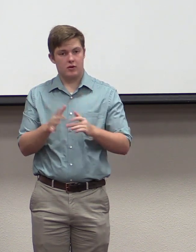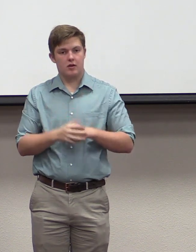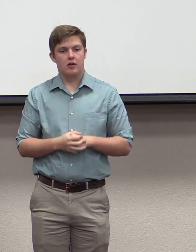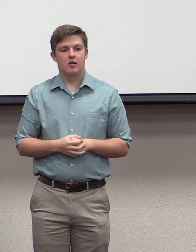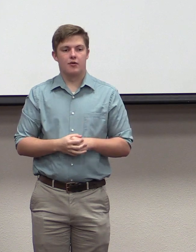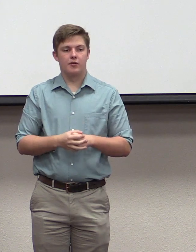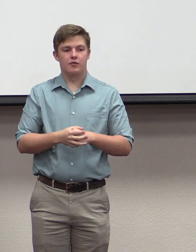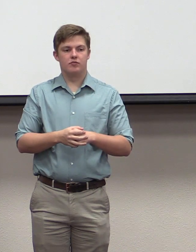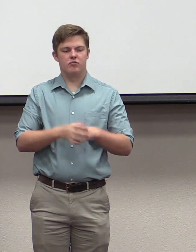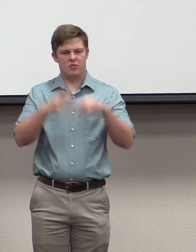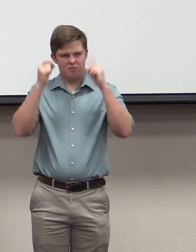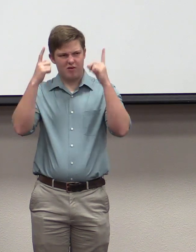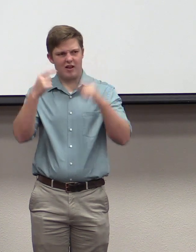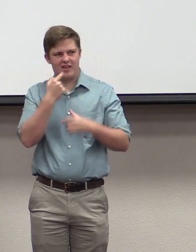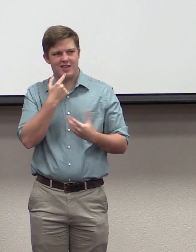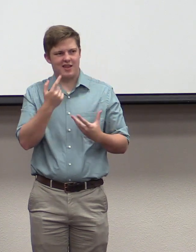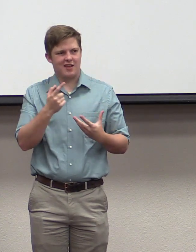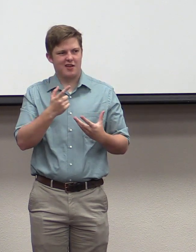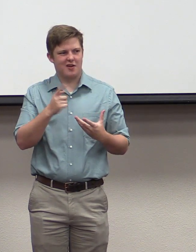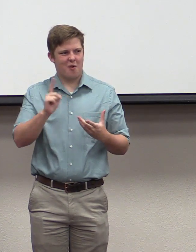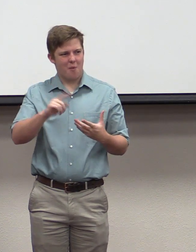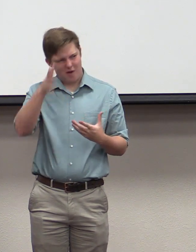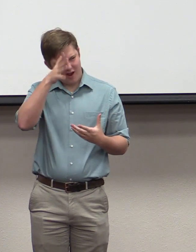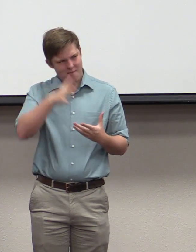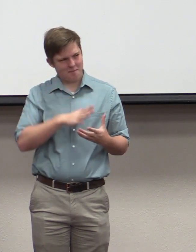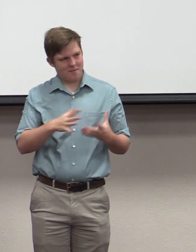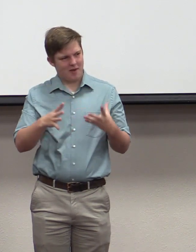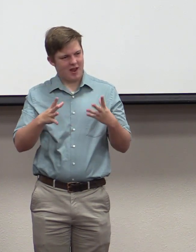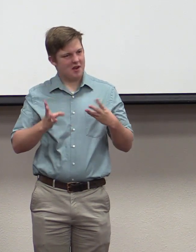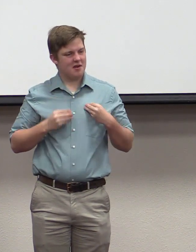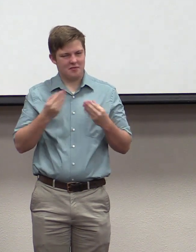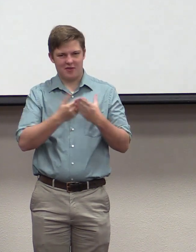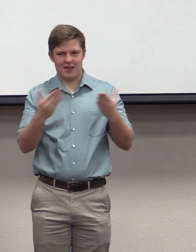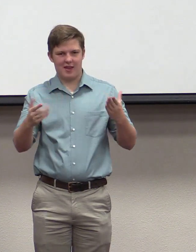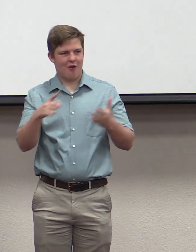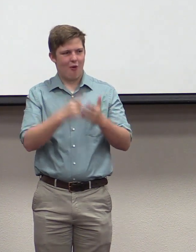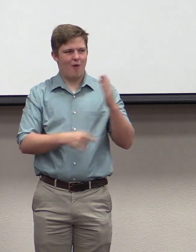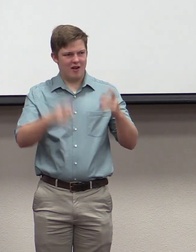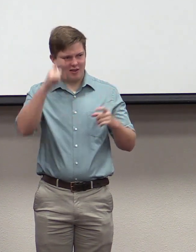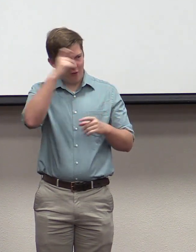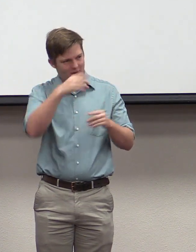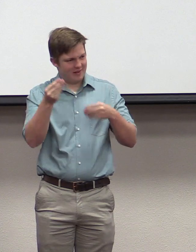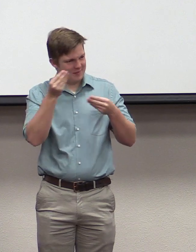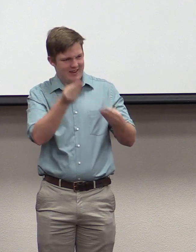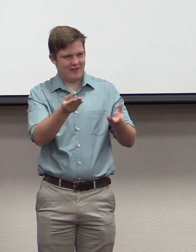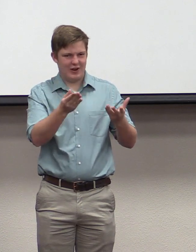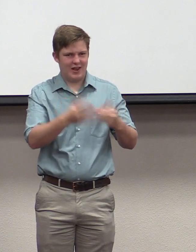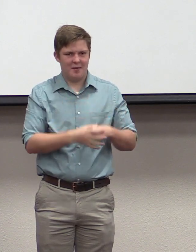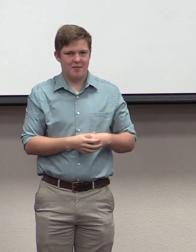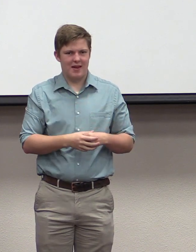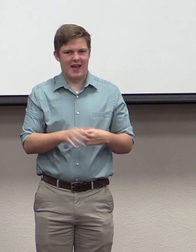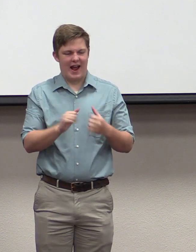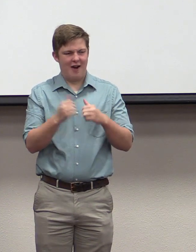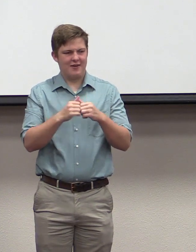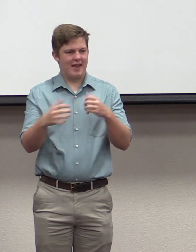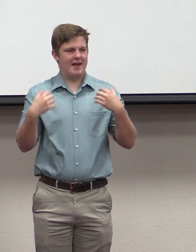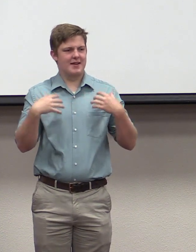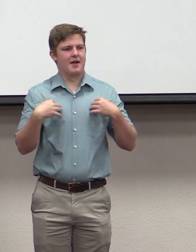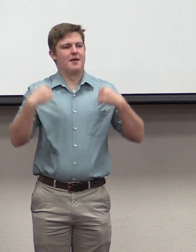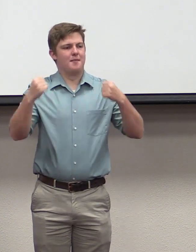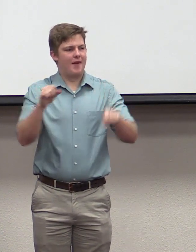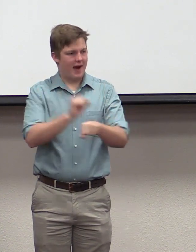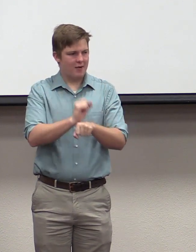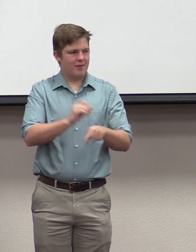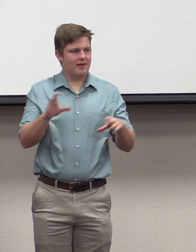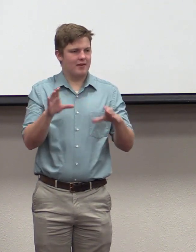astonished, saying, "Where did this man get these things? What is the wisdom given to him? How are such mighty works done by